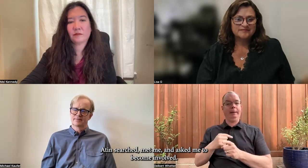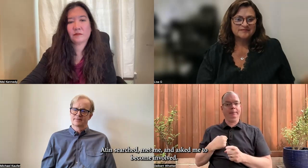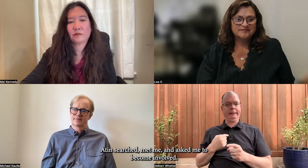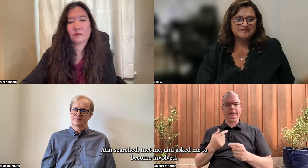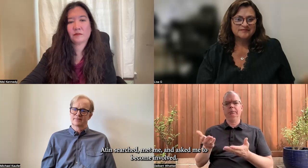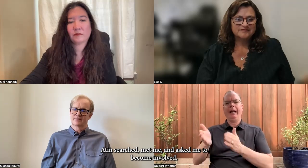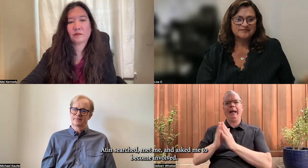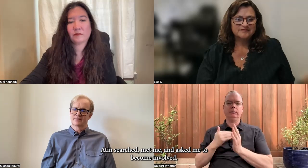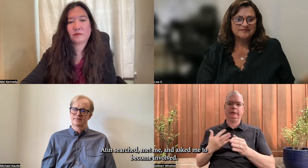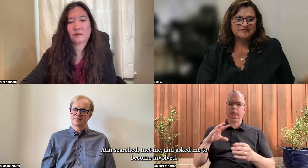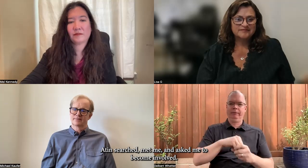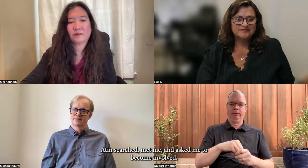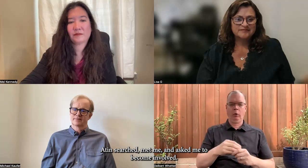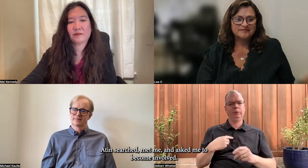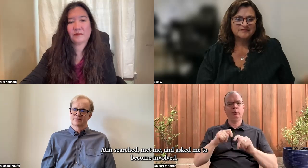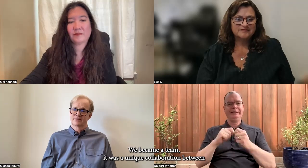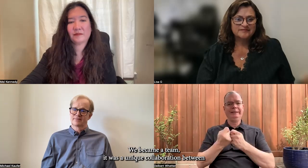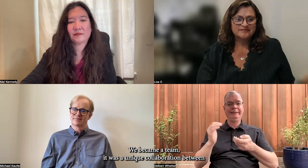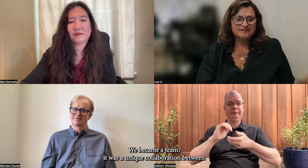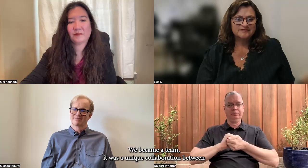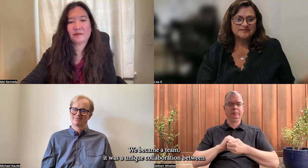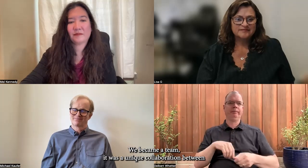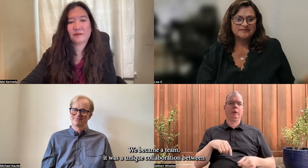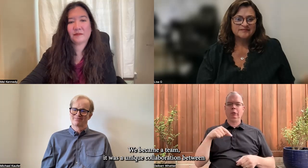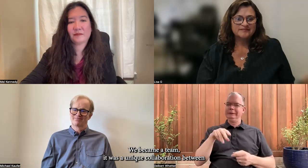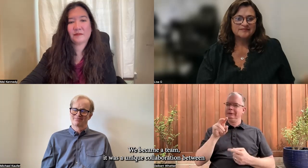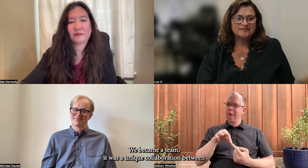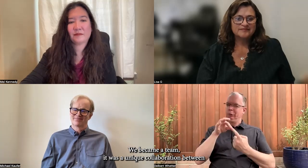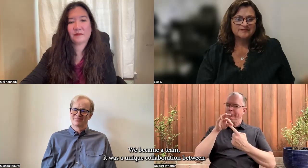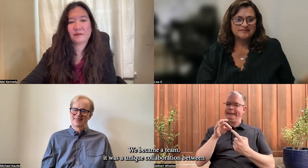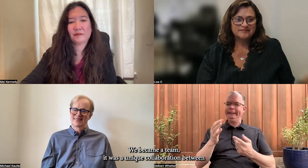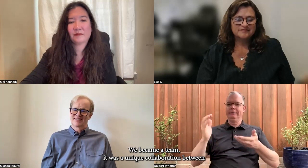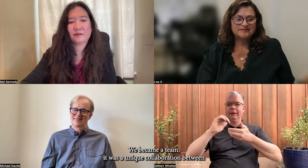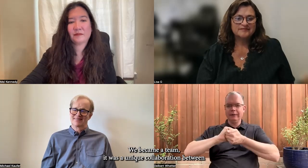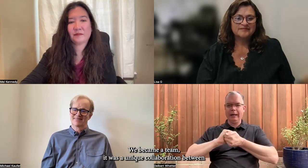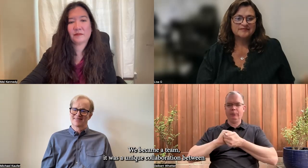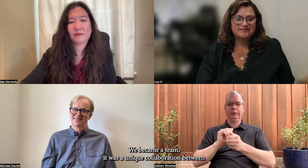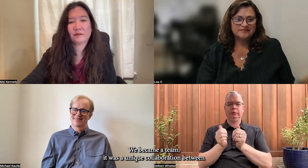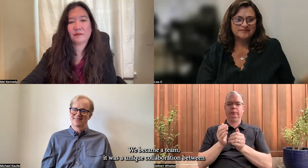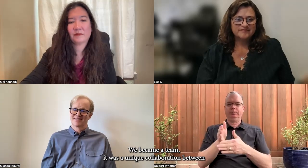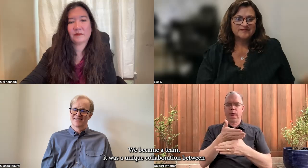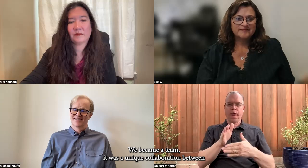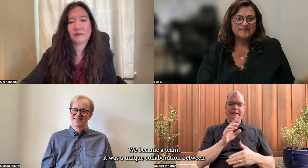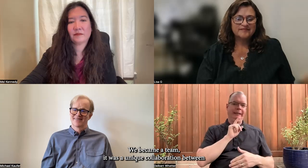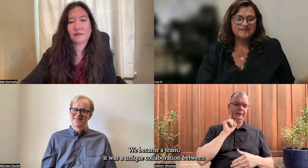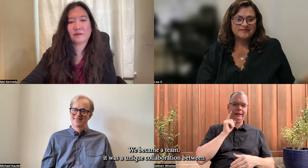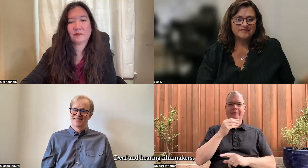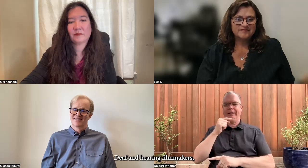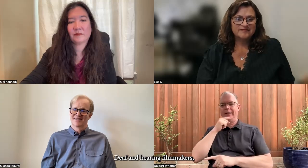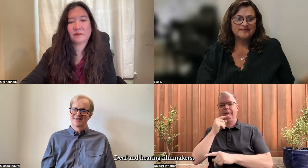met me, and asked me to become involved. We became a team. It was a unique collaboration between deaf and